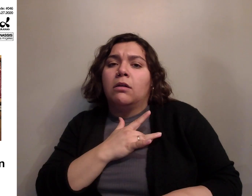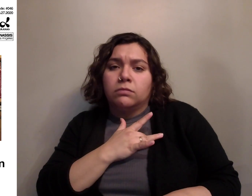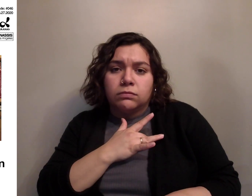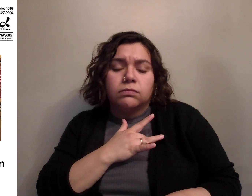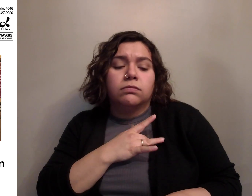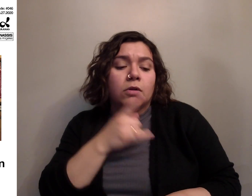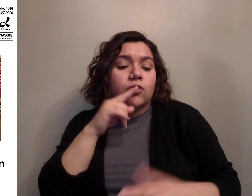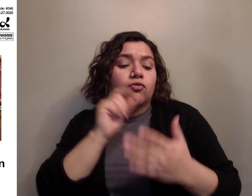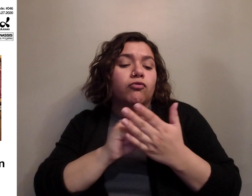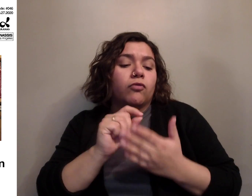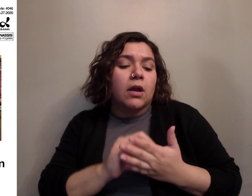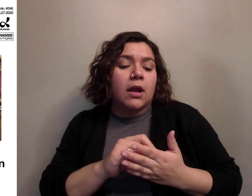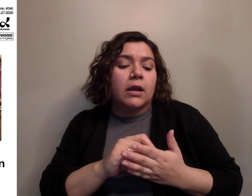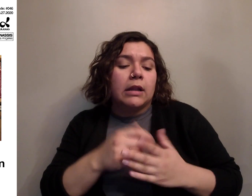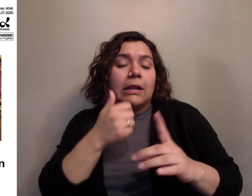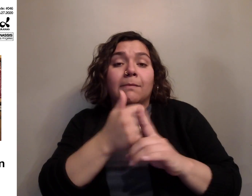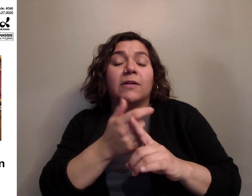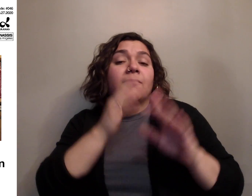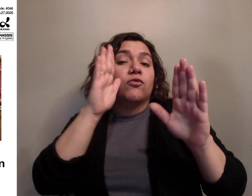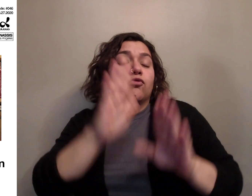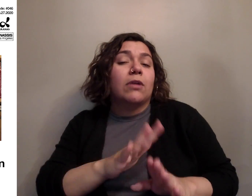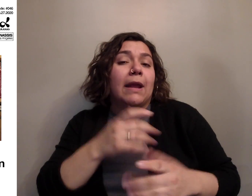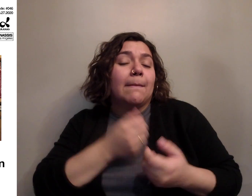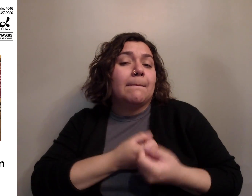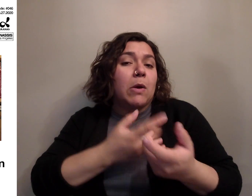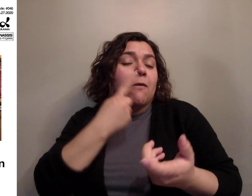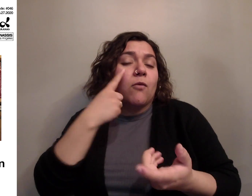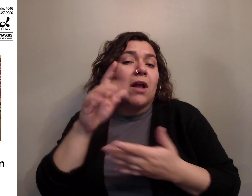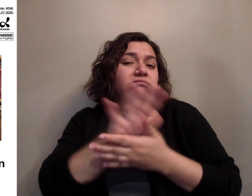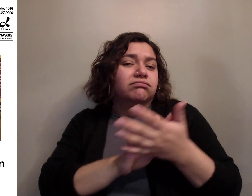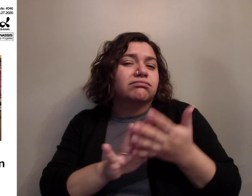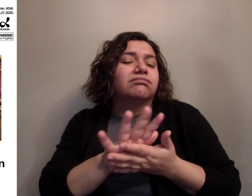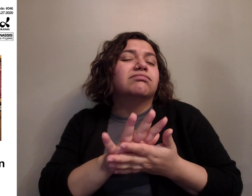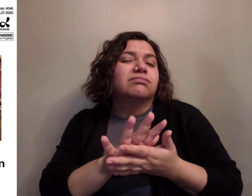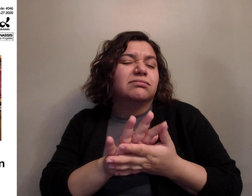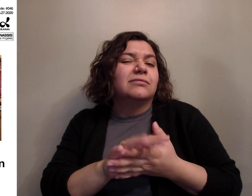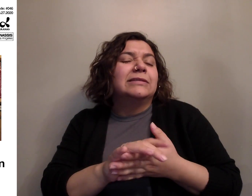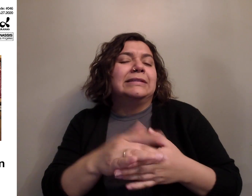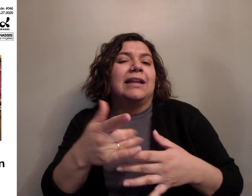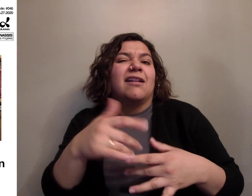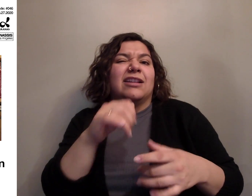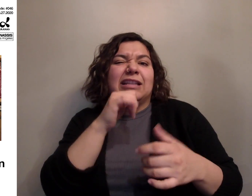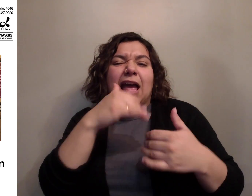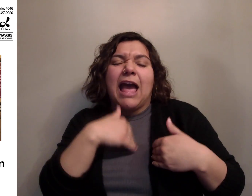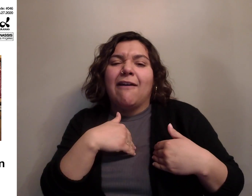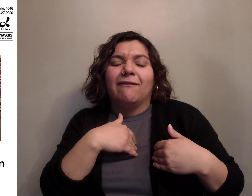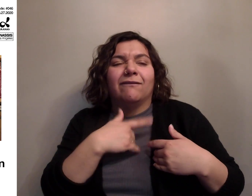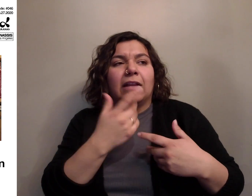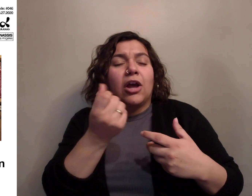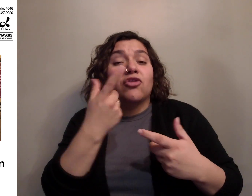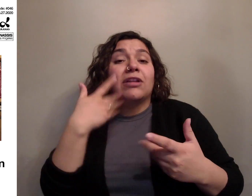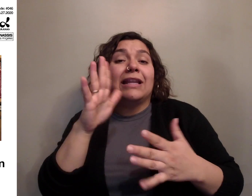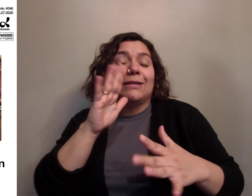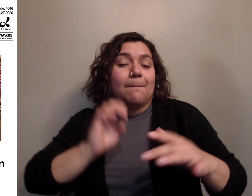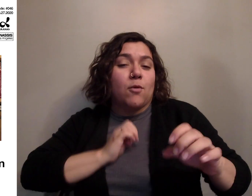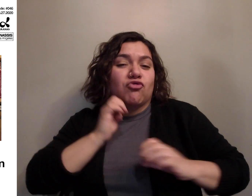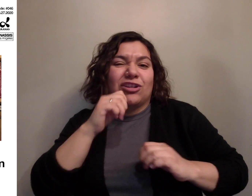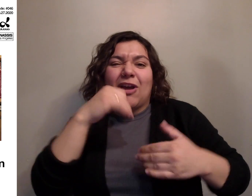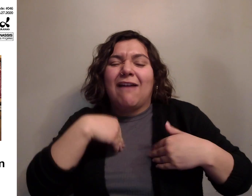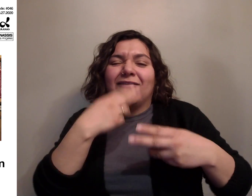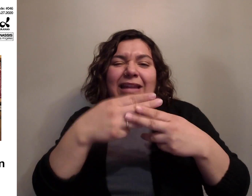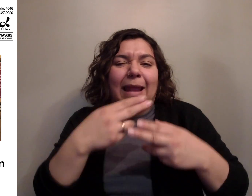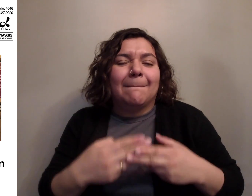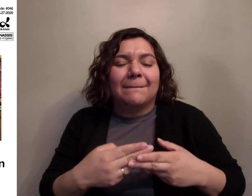really moving, where you write, "He's a great poet of the ambiguous, in between, nameless